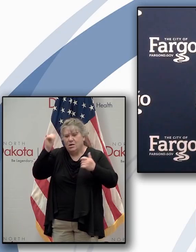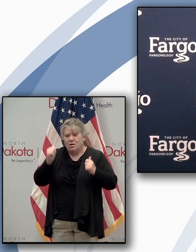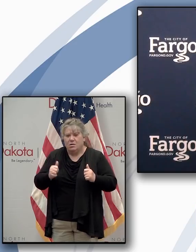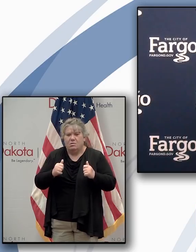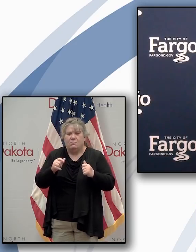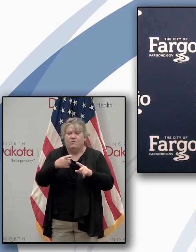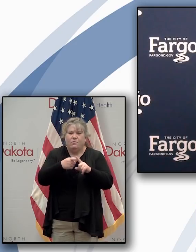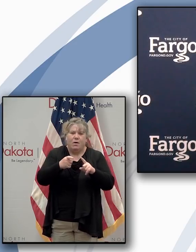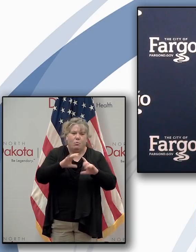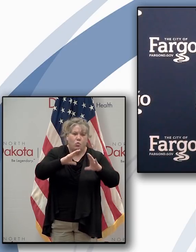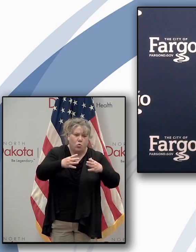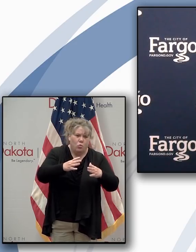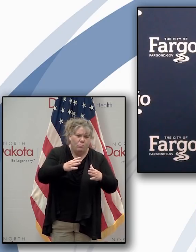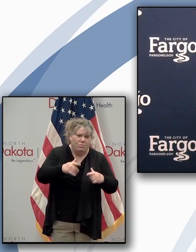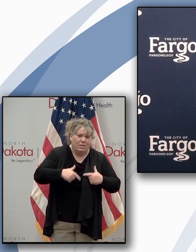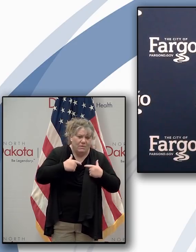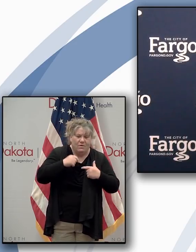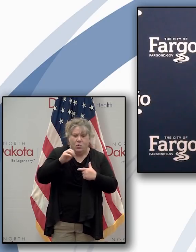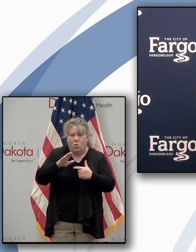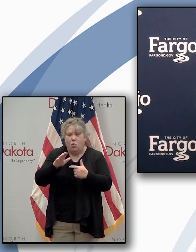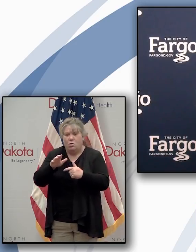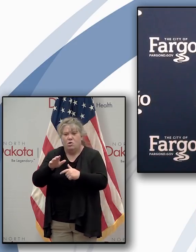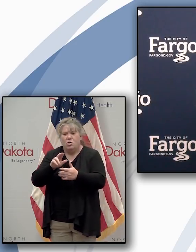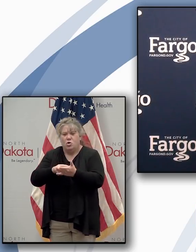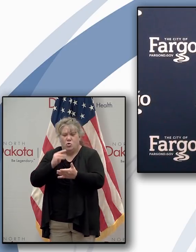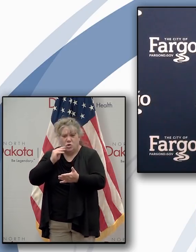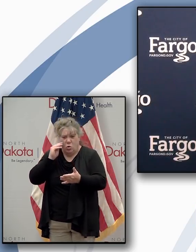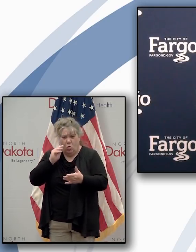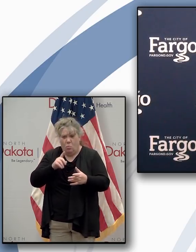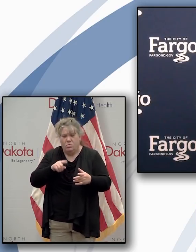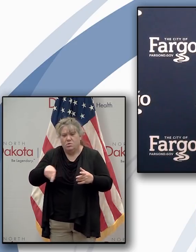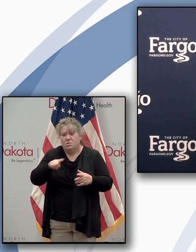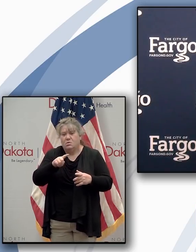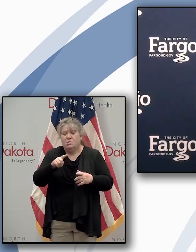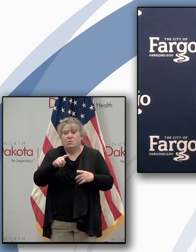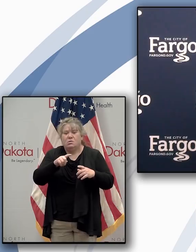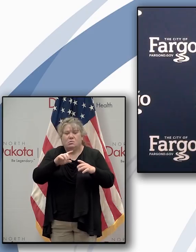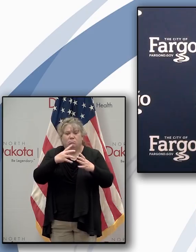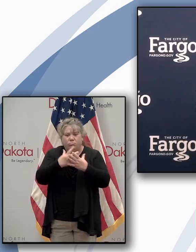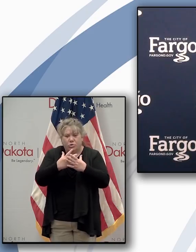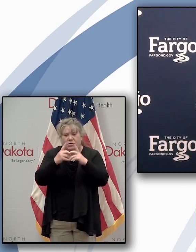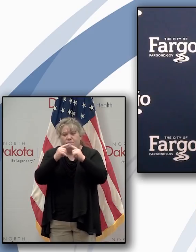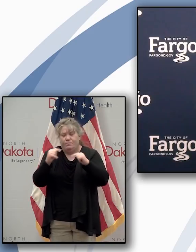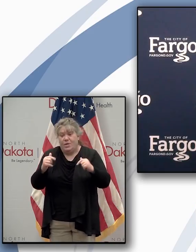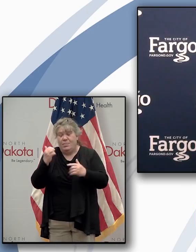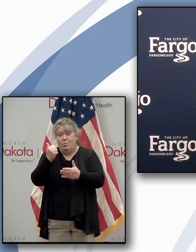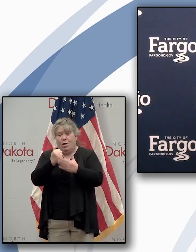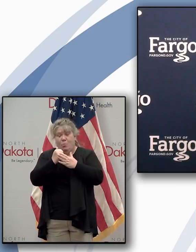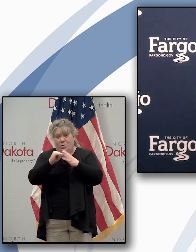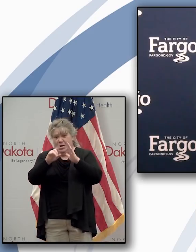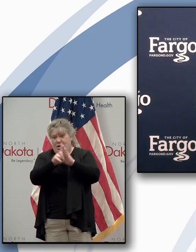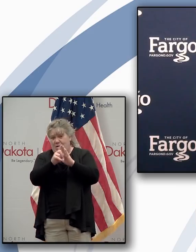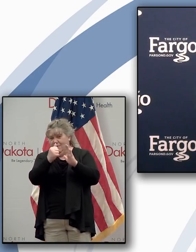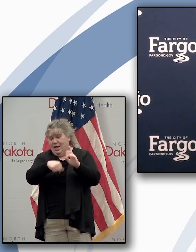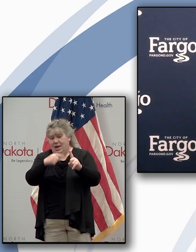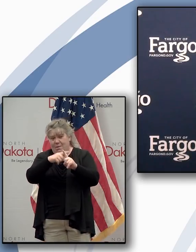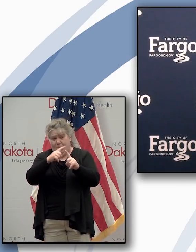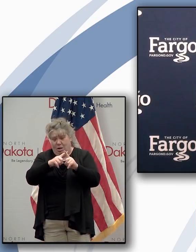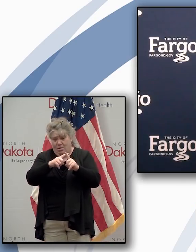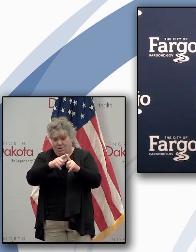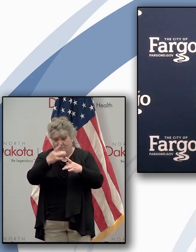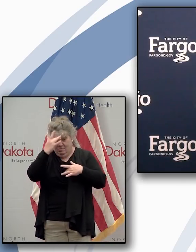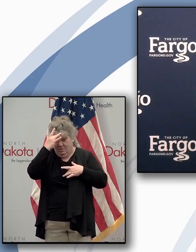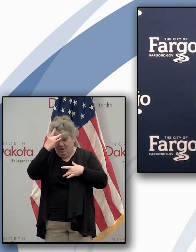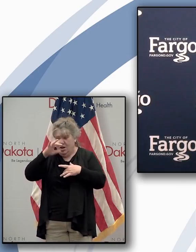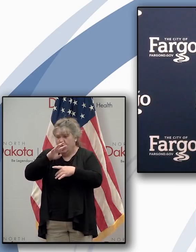and congregate living settings. This will help identify any more positive cases, including those who otherwise would not have been